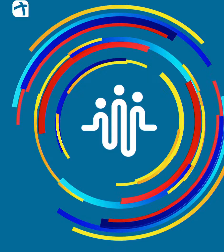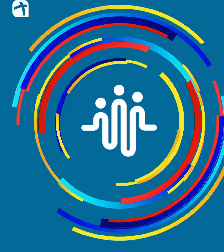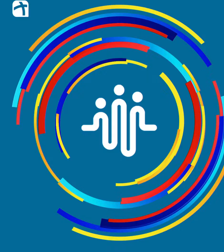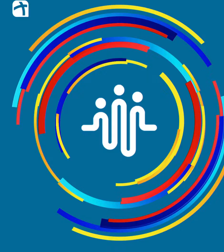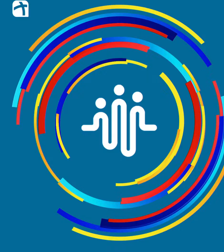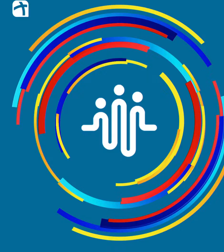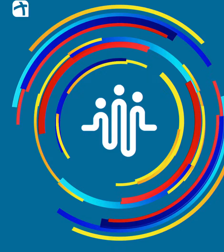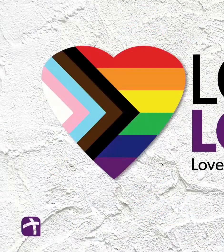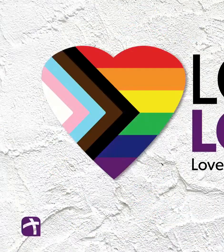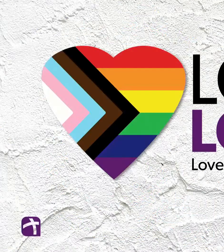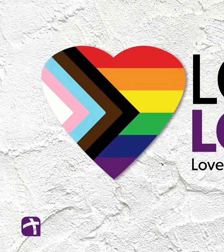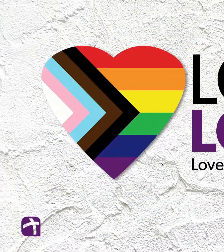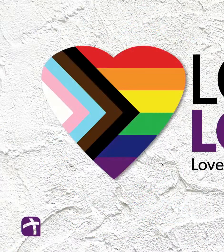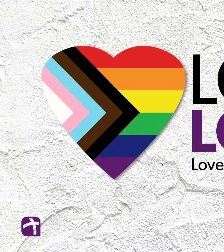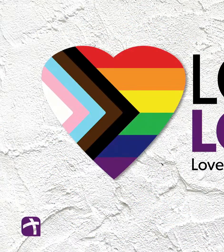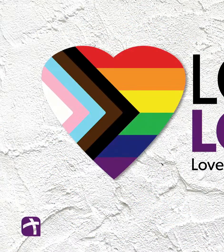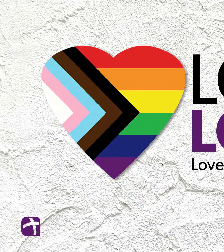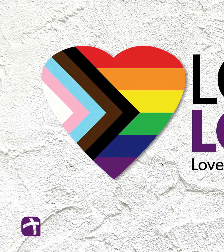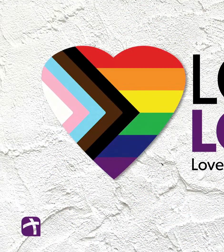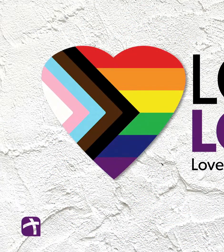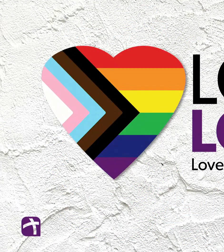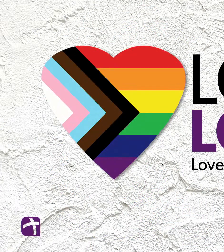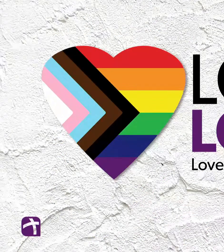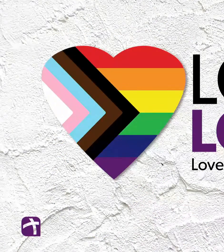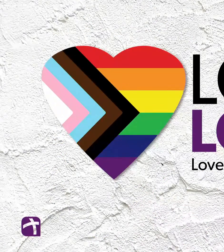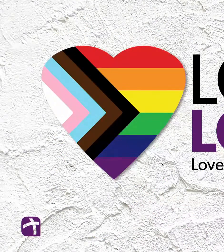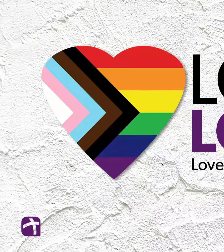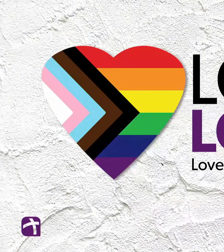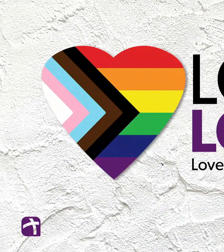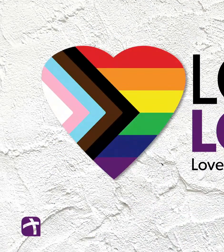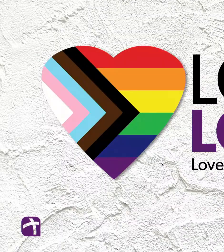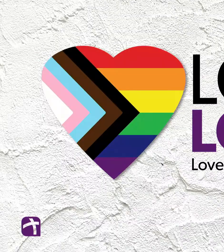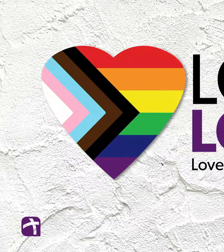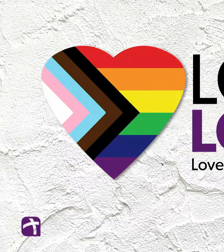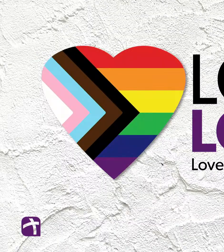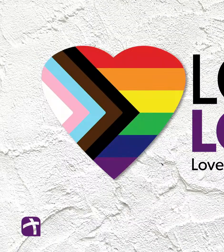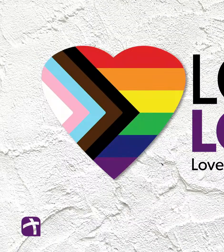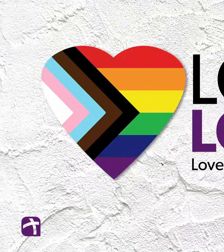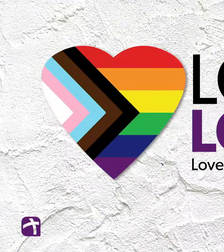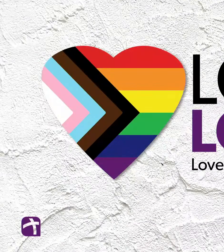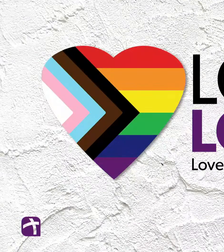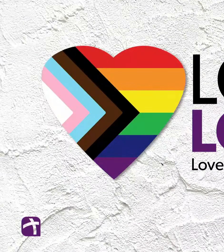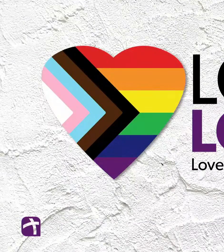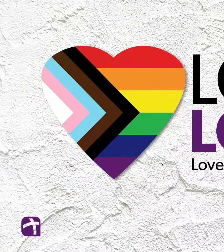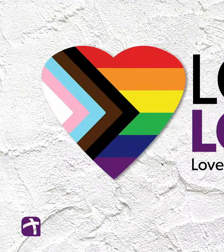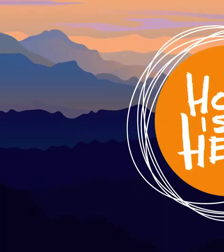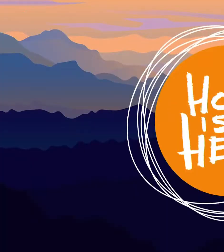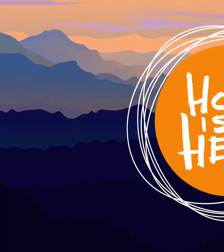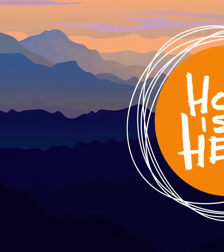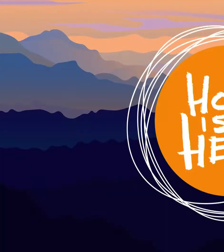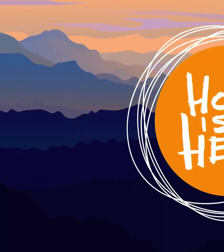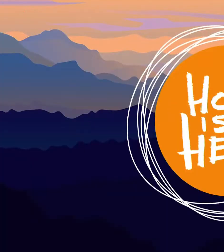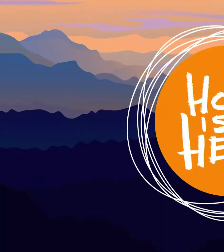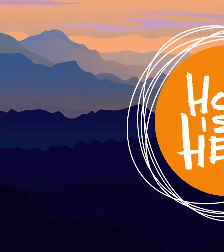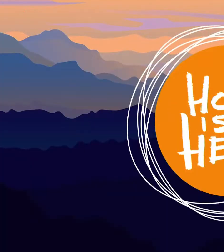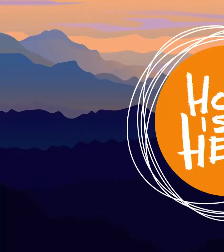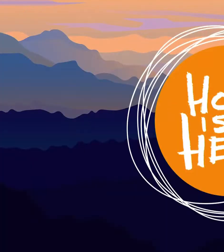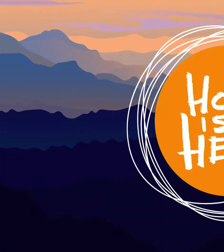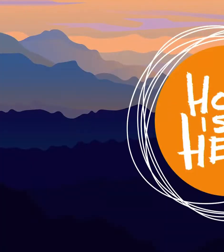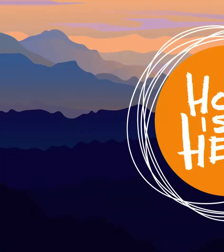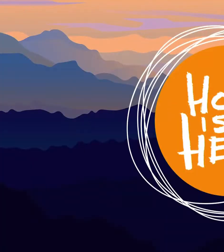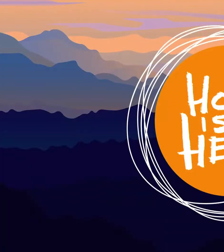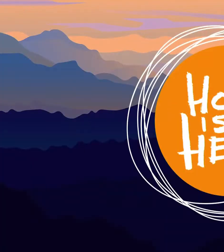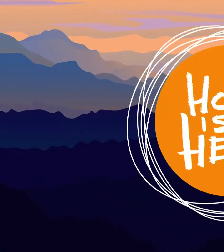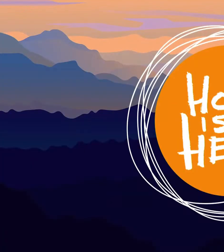and gray. Oh, but love like this don't come around, don't come around every